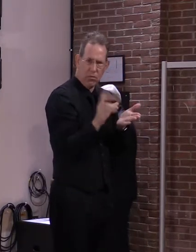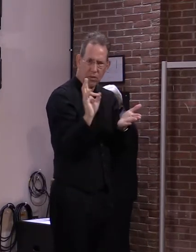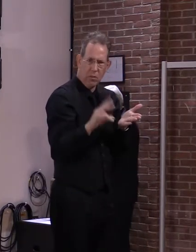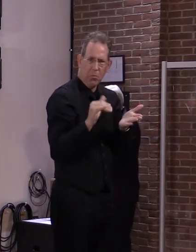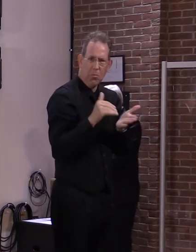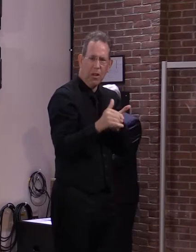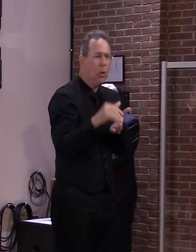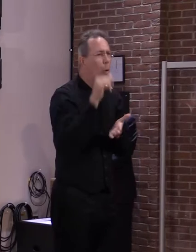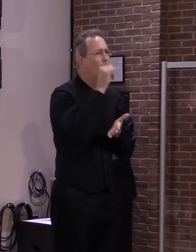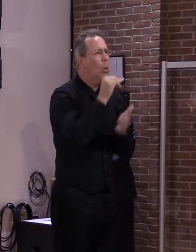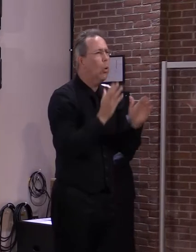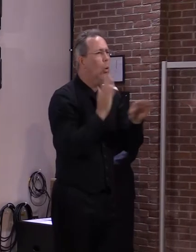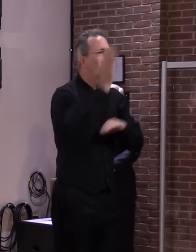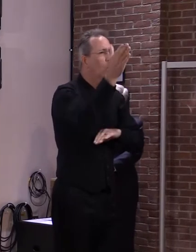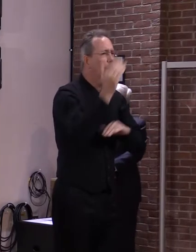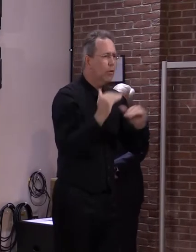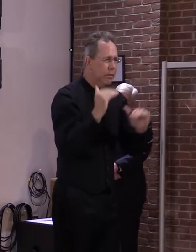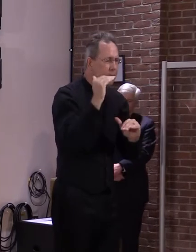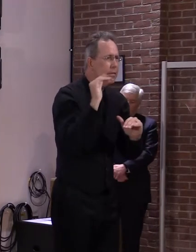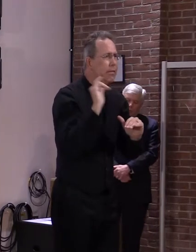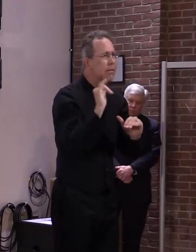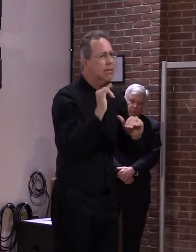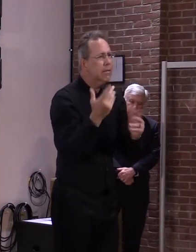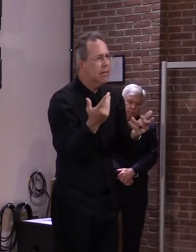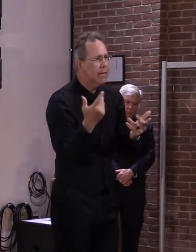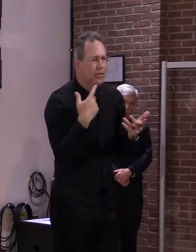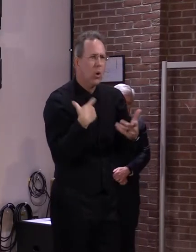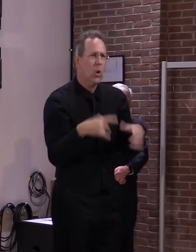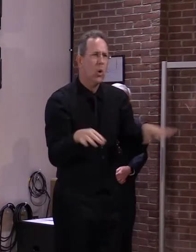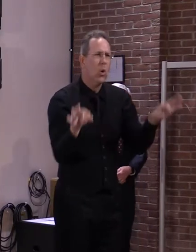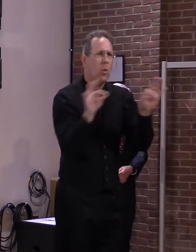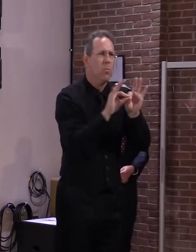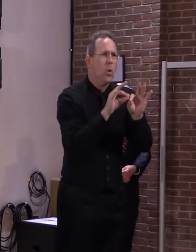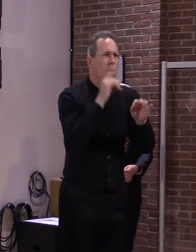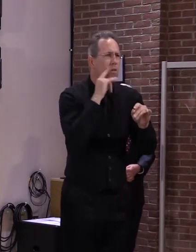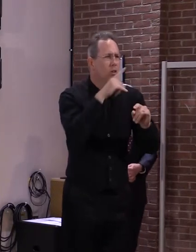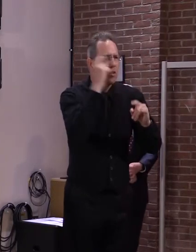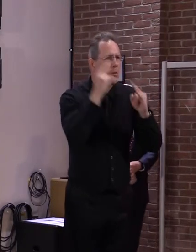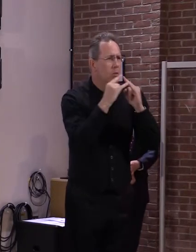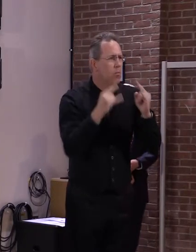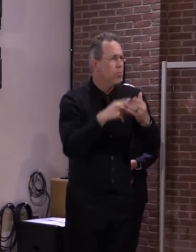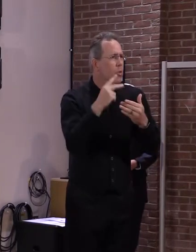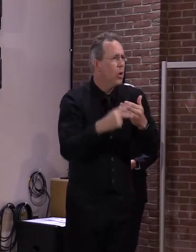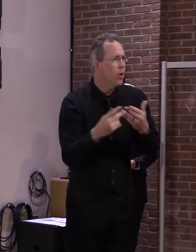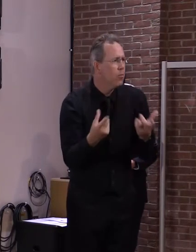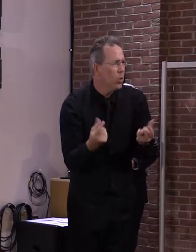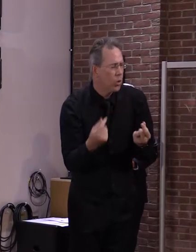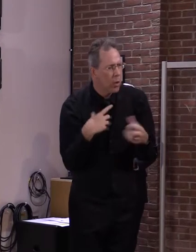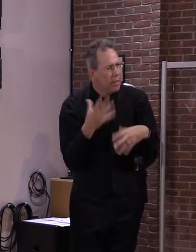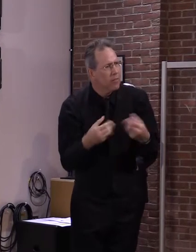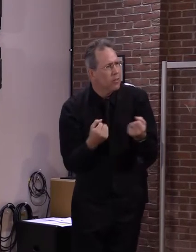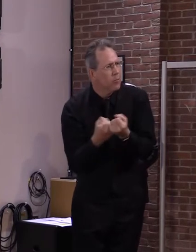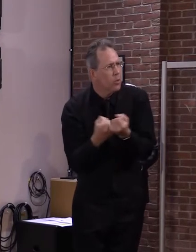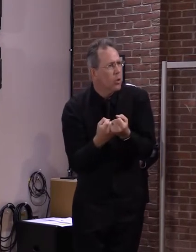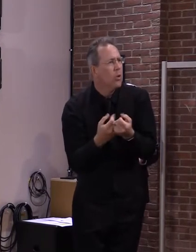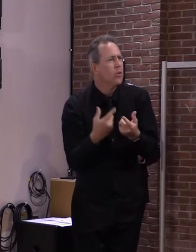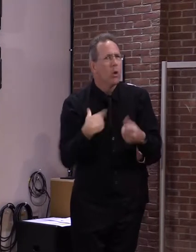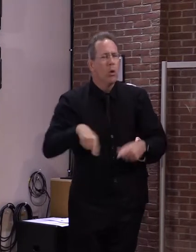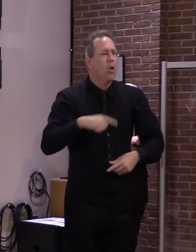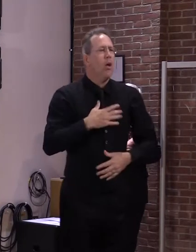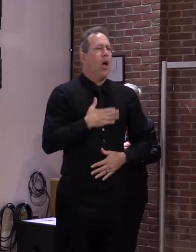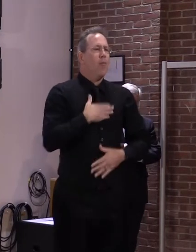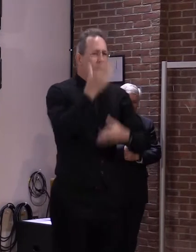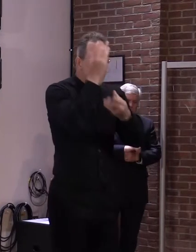Knowing how important this was and wanting to make sure we support our kids this summer, we're happy to announce that we've